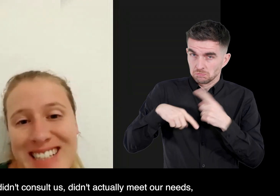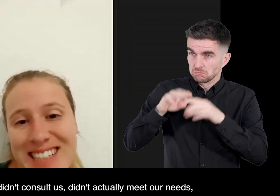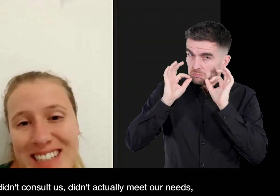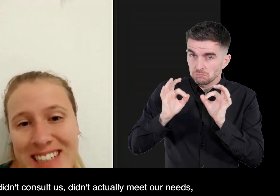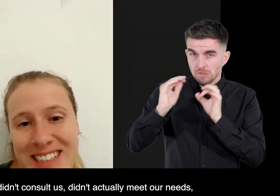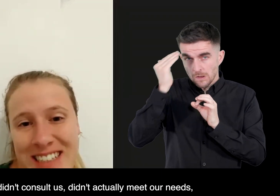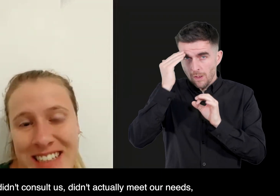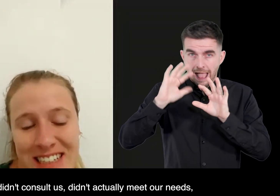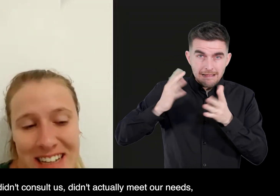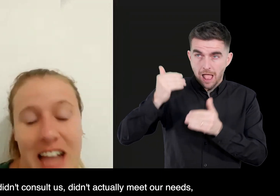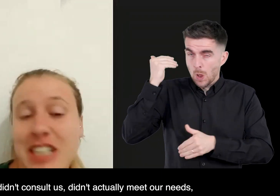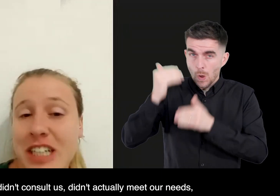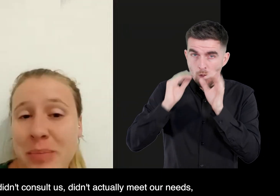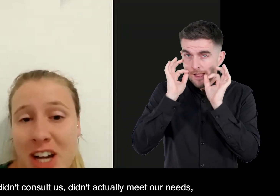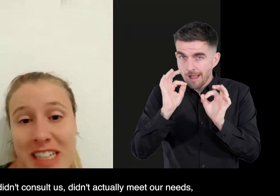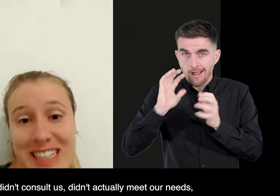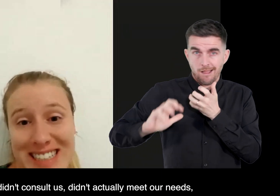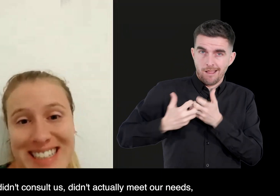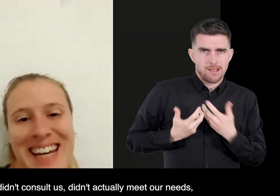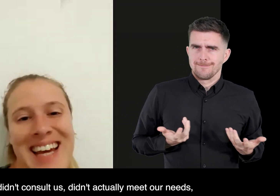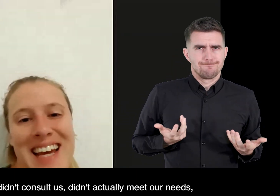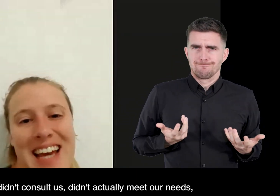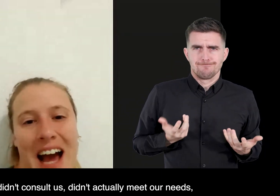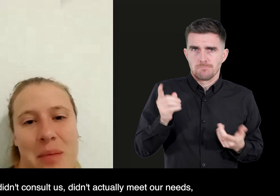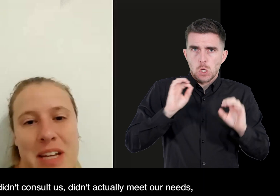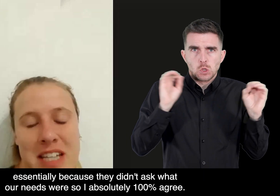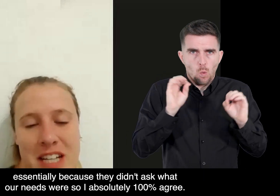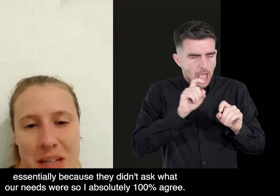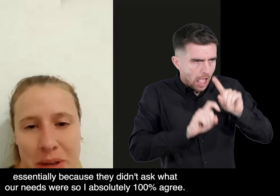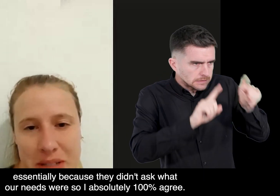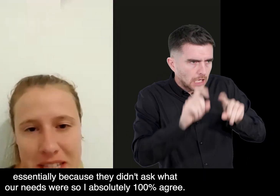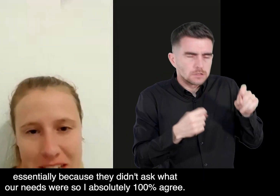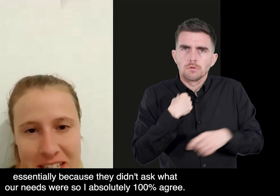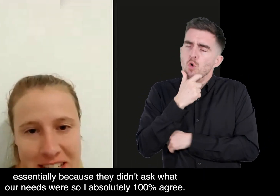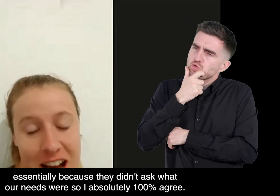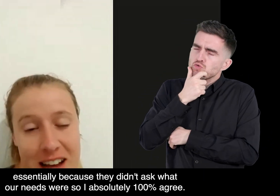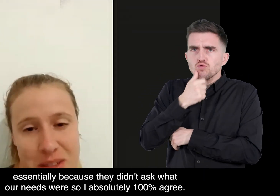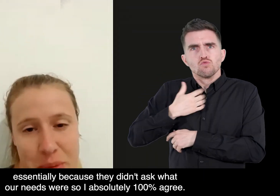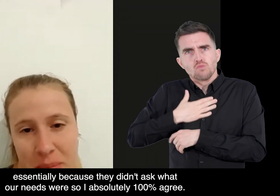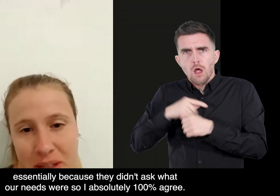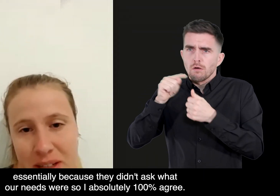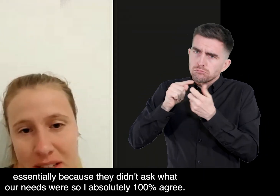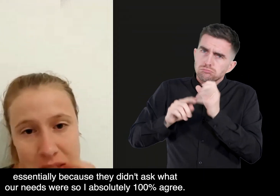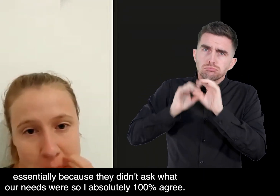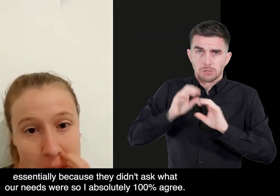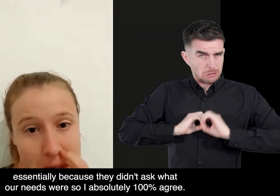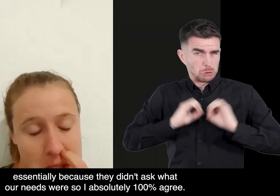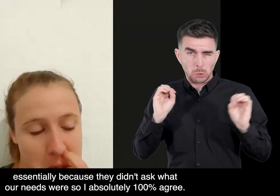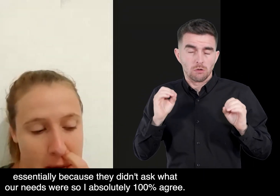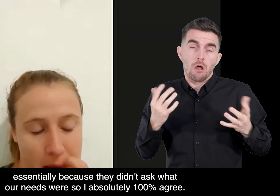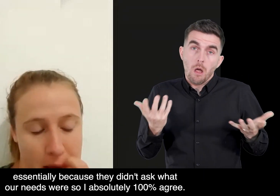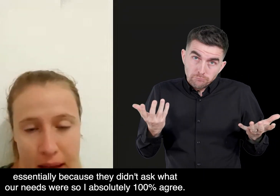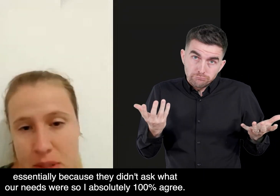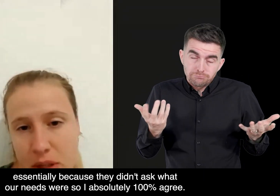consult us, didn't actually meet our needs, essentially because they didn't ask what our needs were.